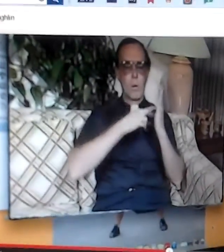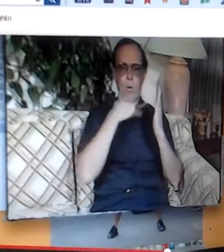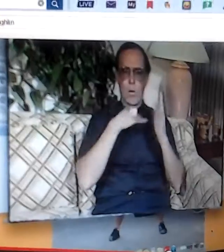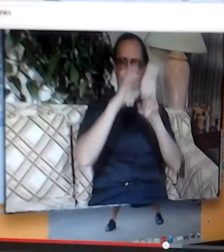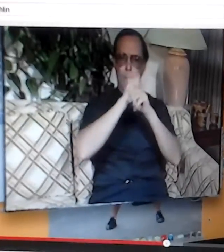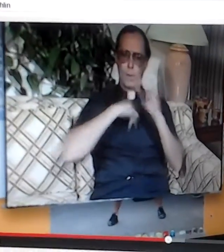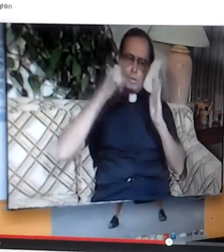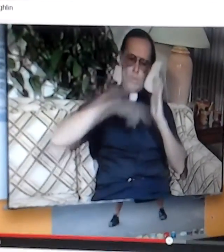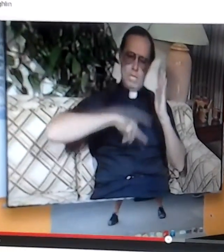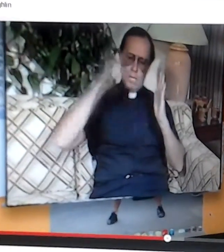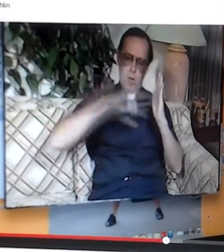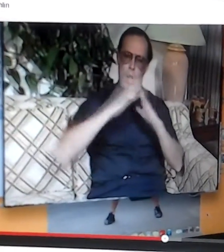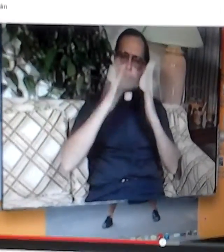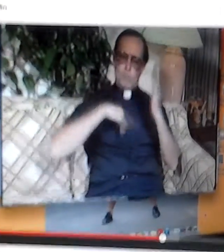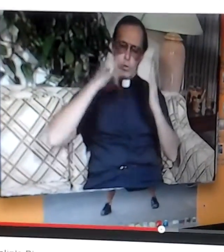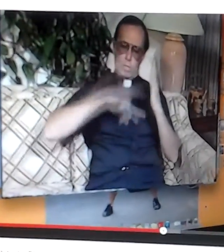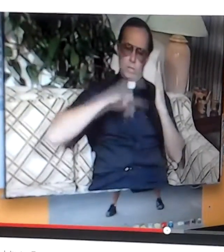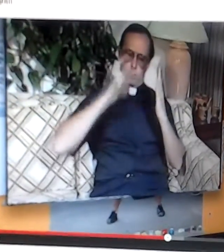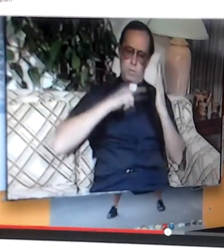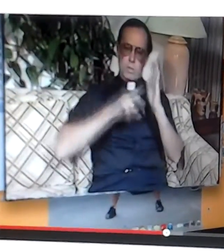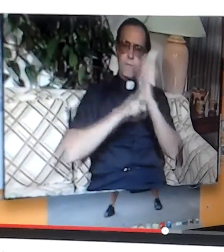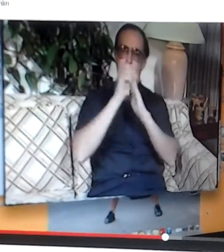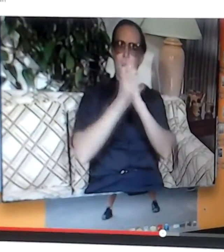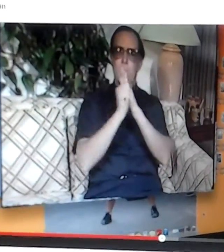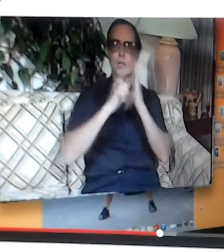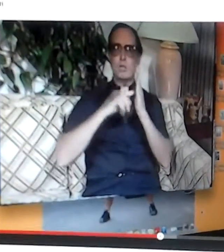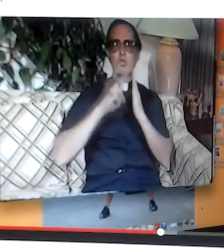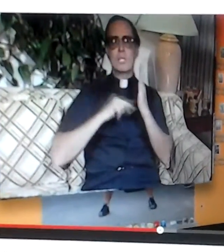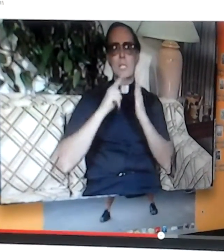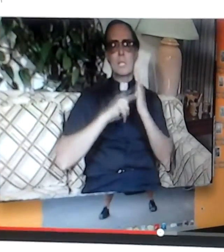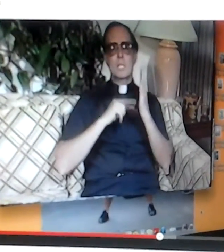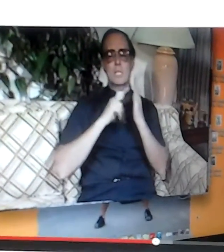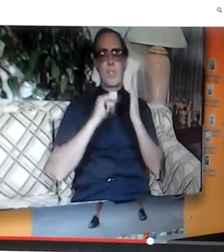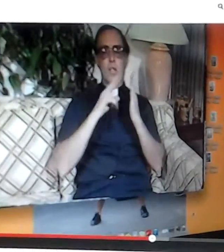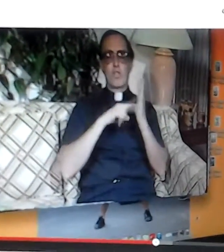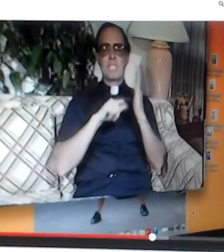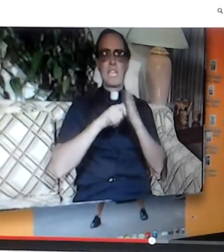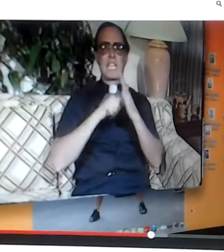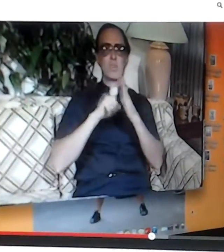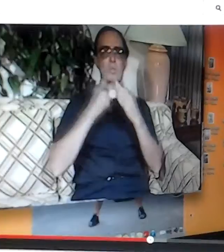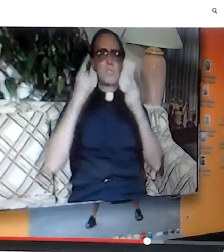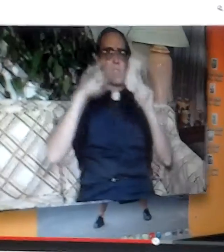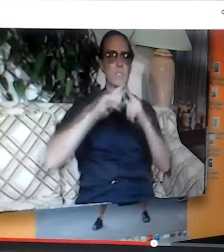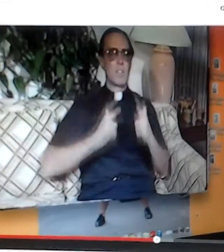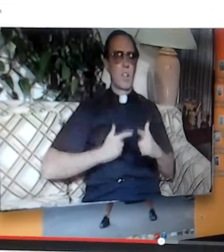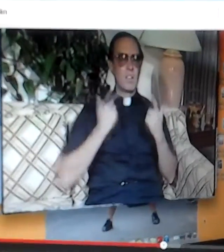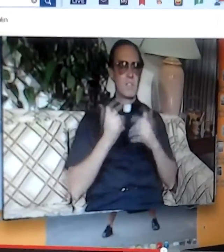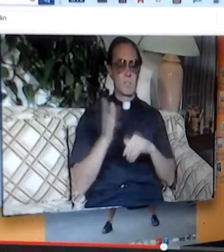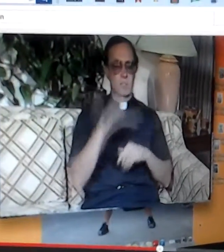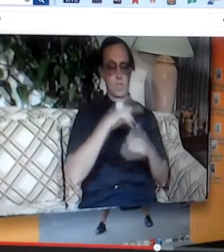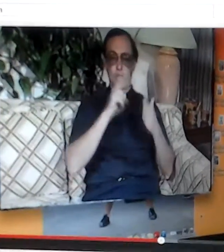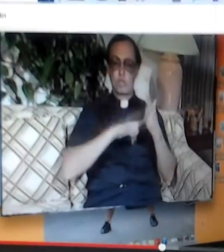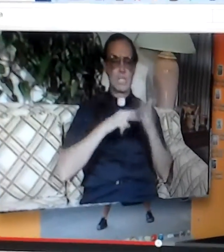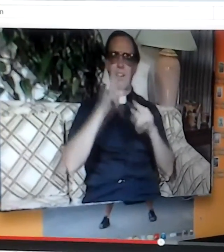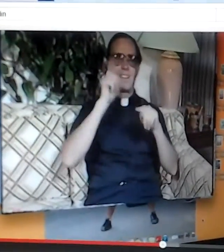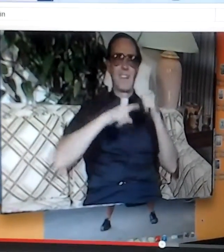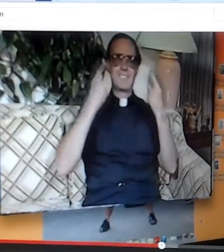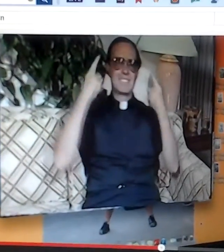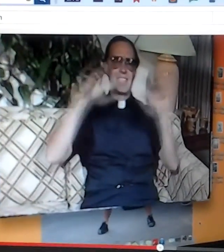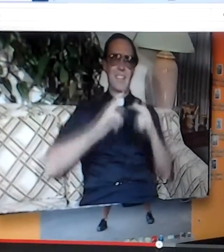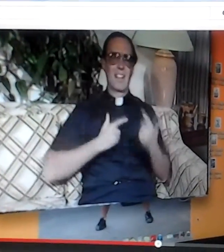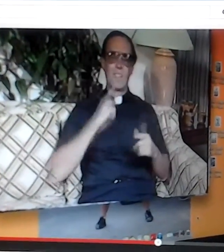I had to try to figure out where my weaknesses were. One part I think was my reading skills. My parents' reading skills were